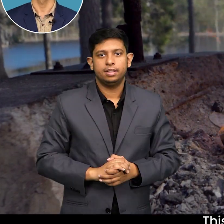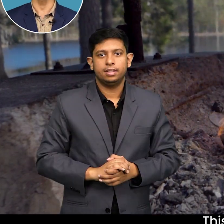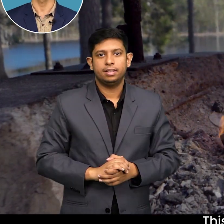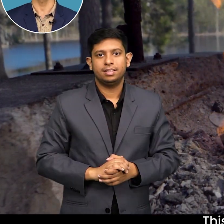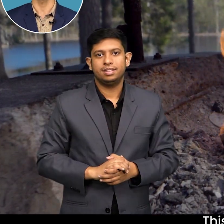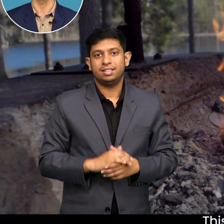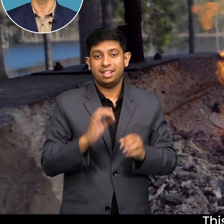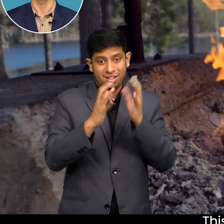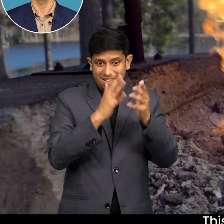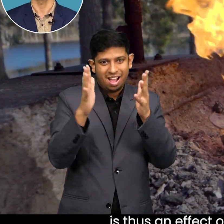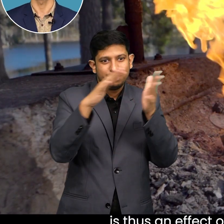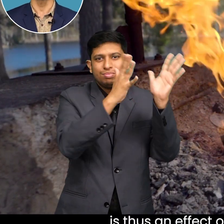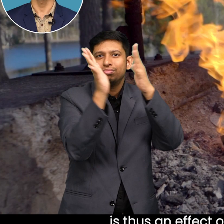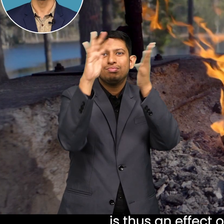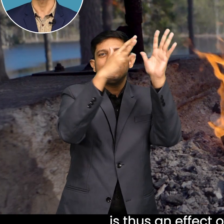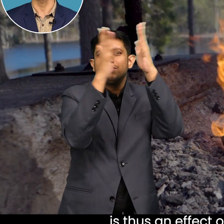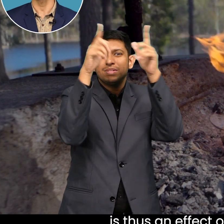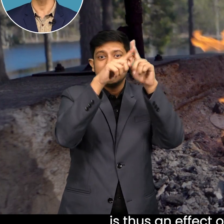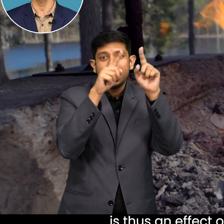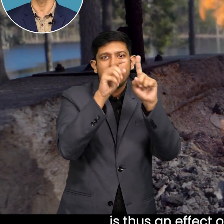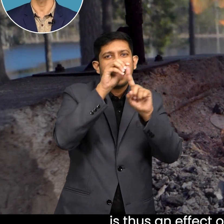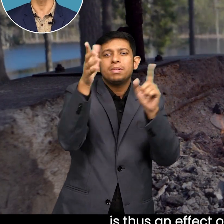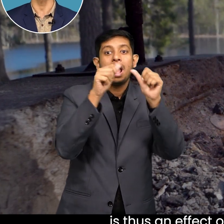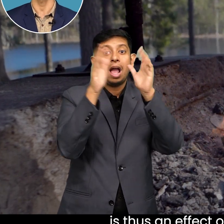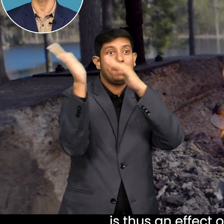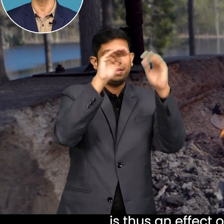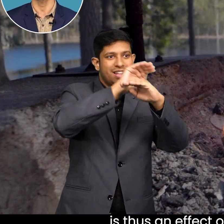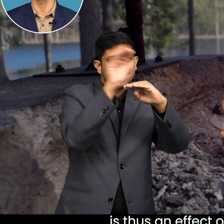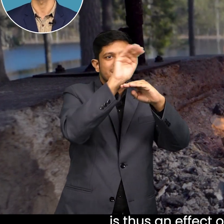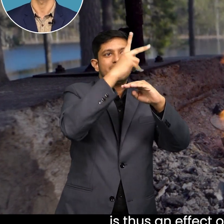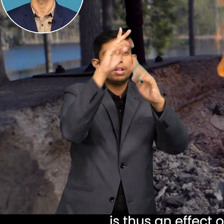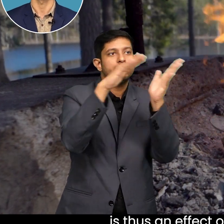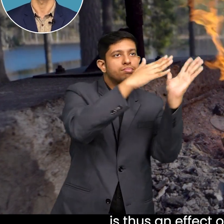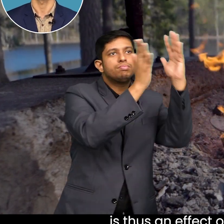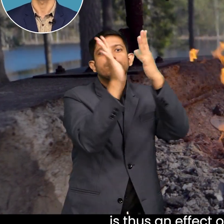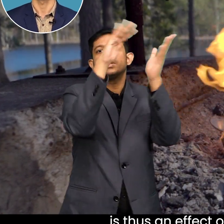This wavering is thus an effect of atmospheric refraction.